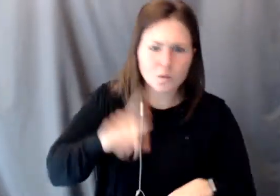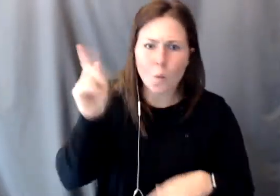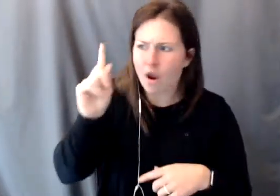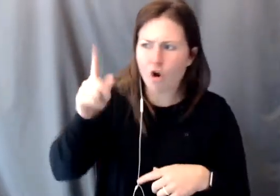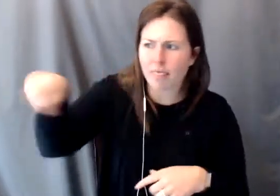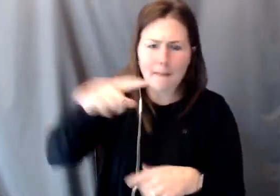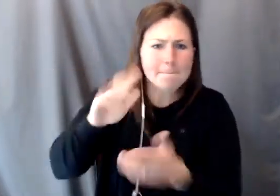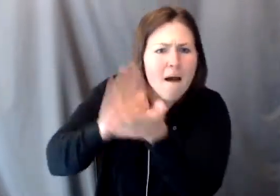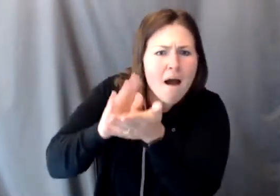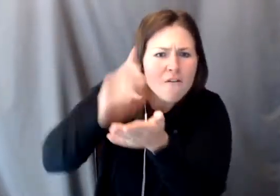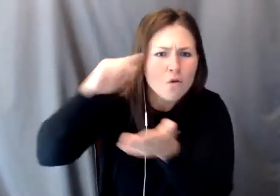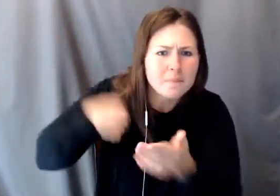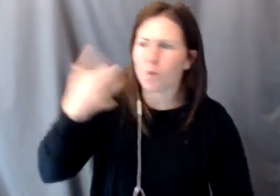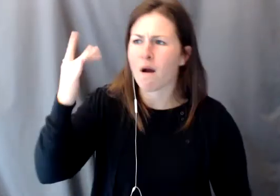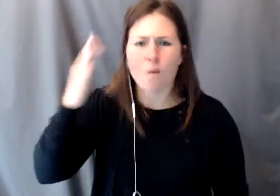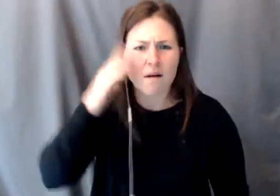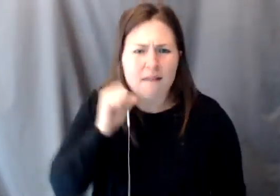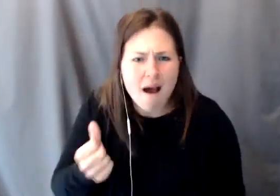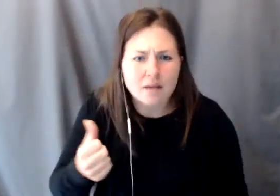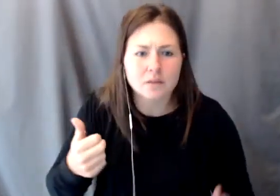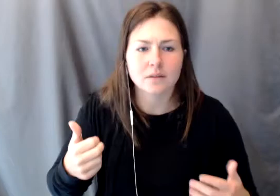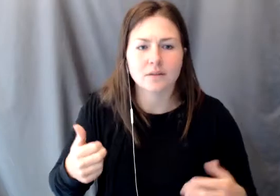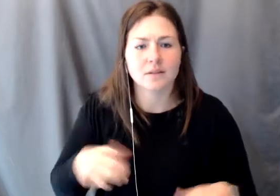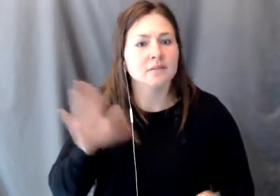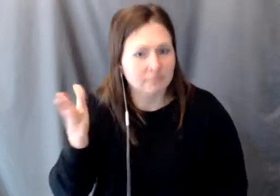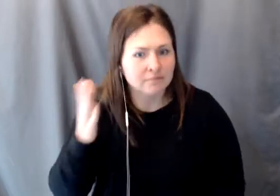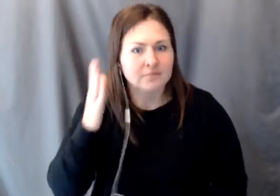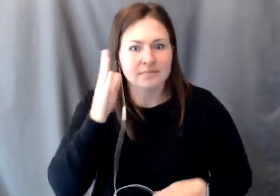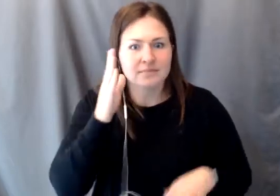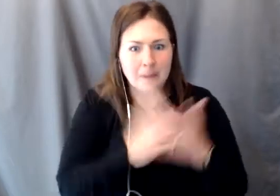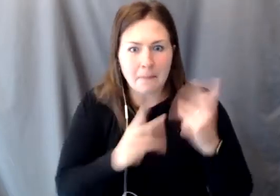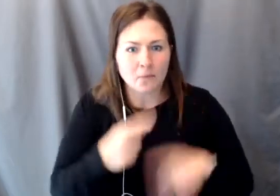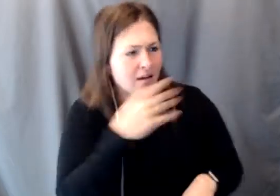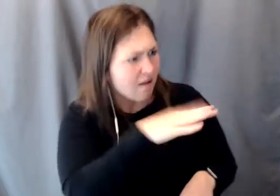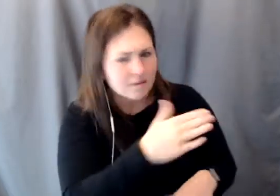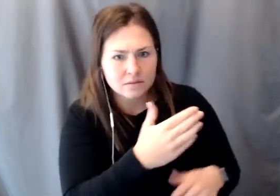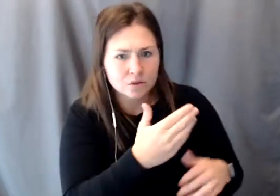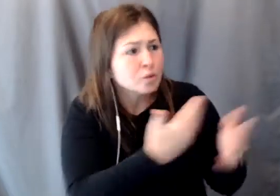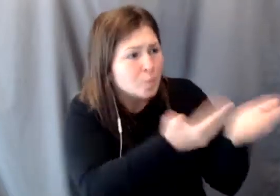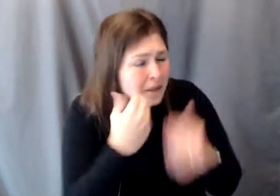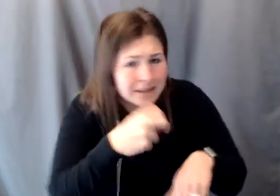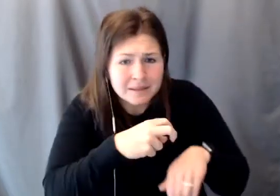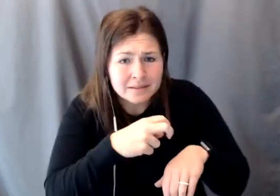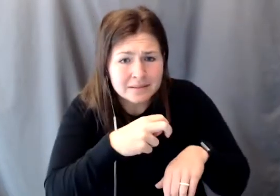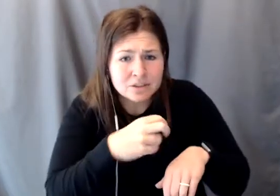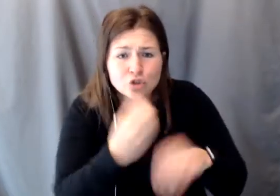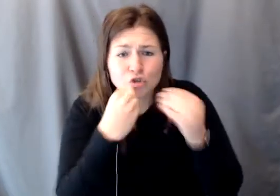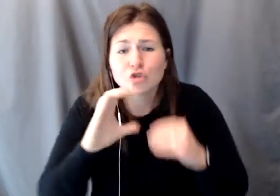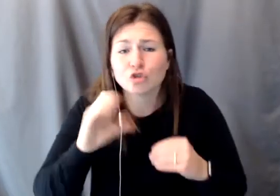And she'd say, you know what, Mary Jo, just bring the potato chips. Just do what they're asking you to do. And after about